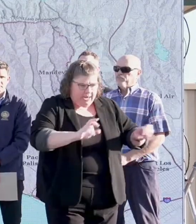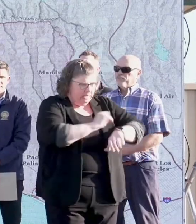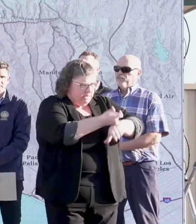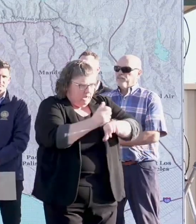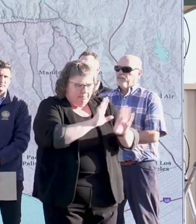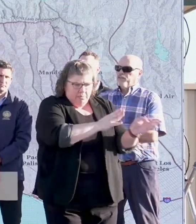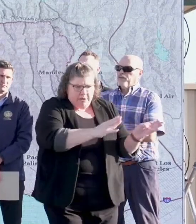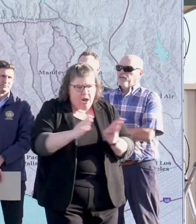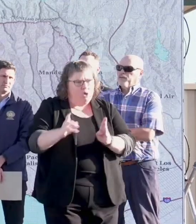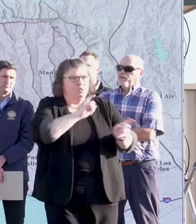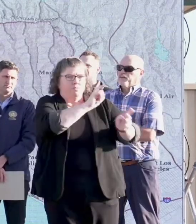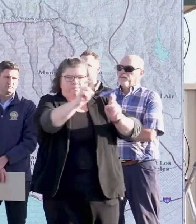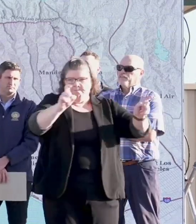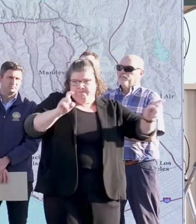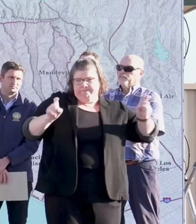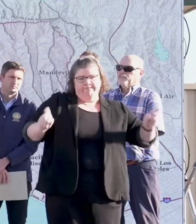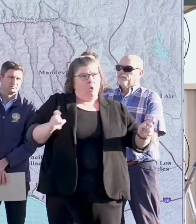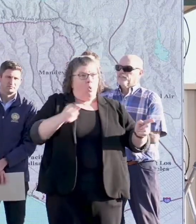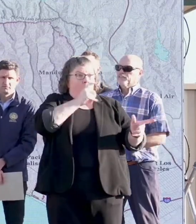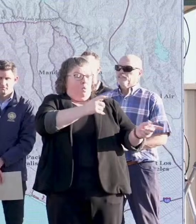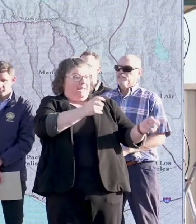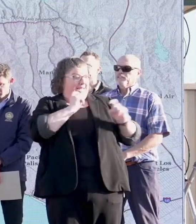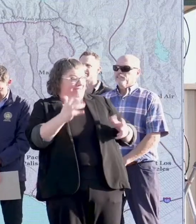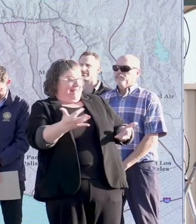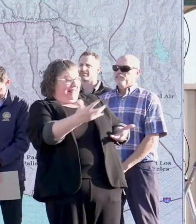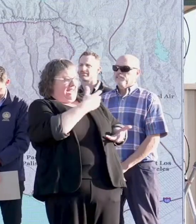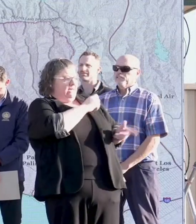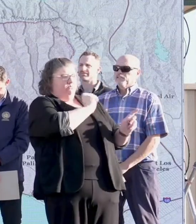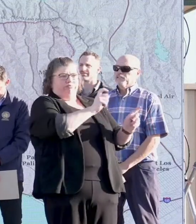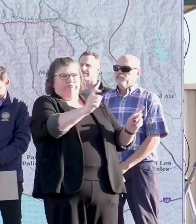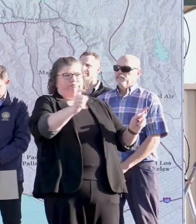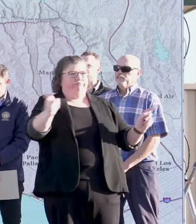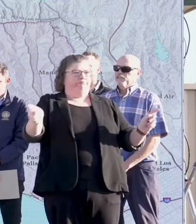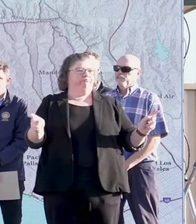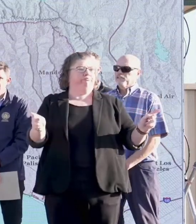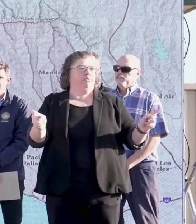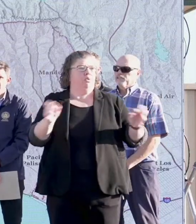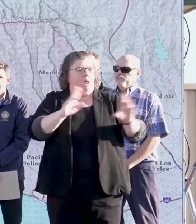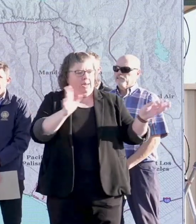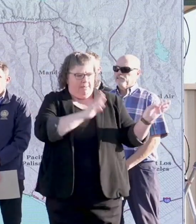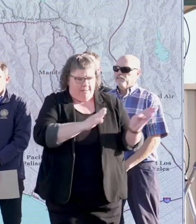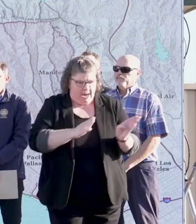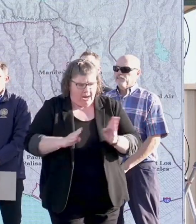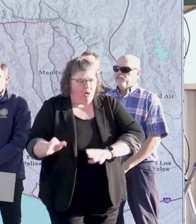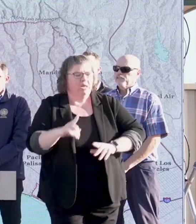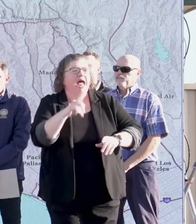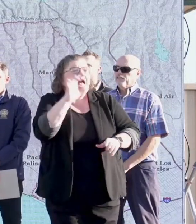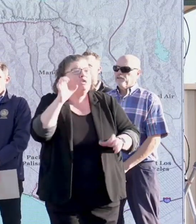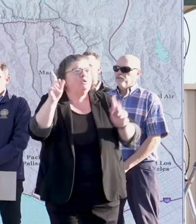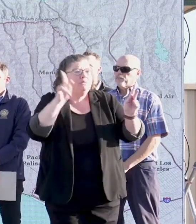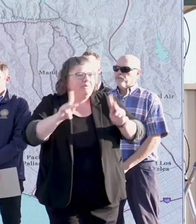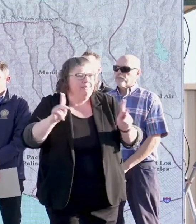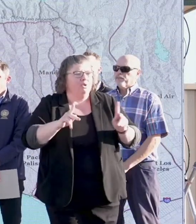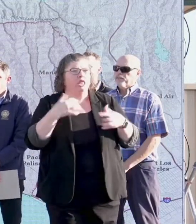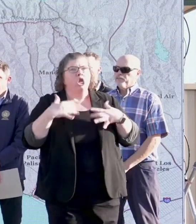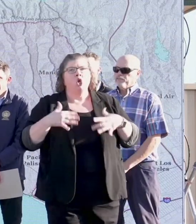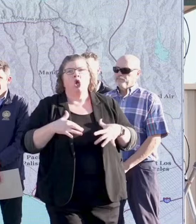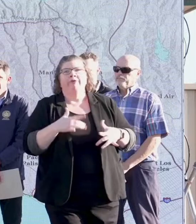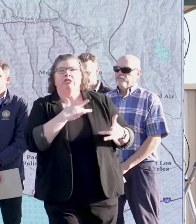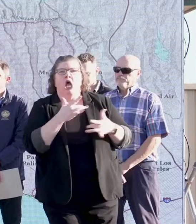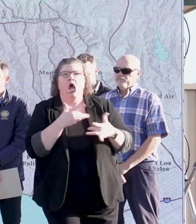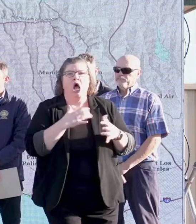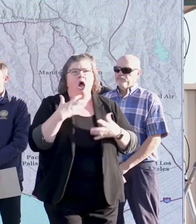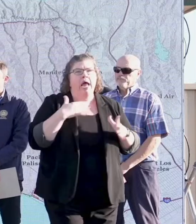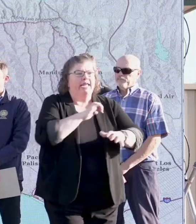all of the donated items are properly distributed. And hundreds of people use that nervous energy, that